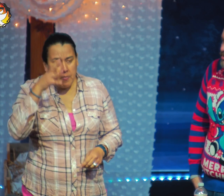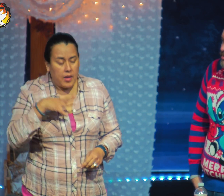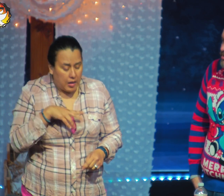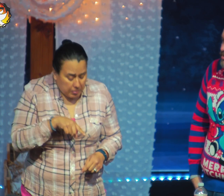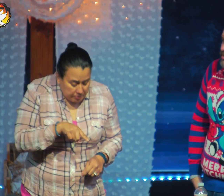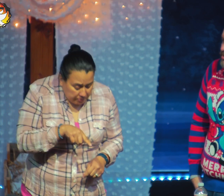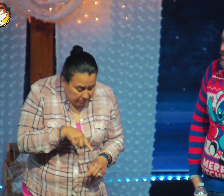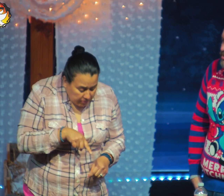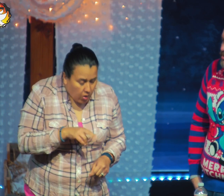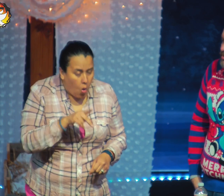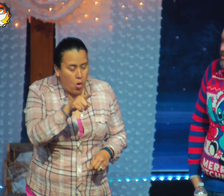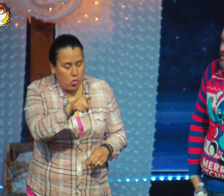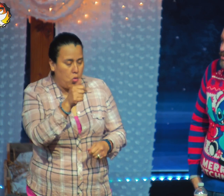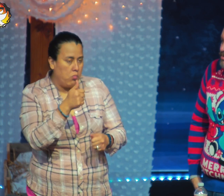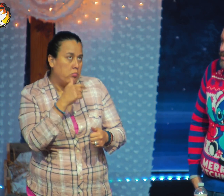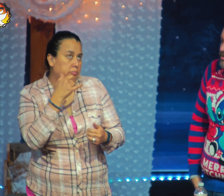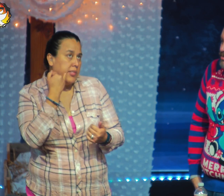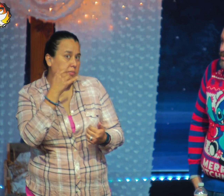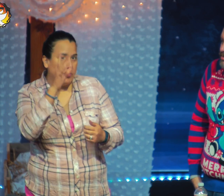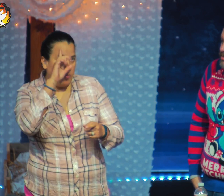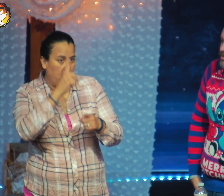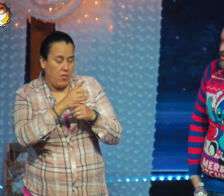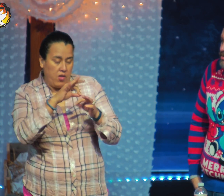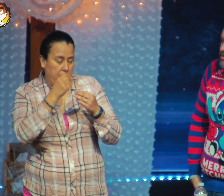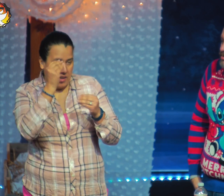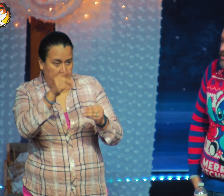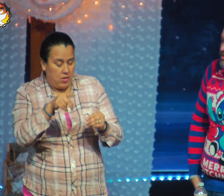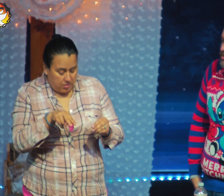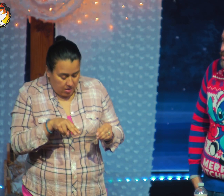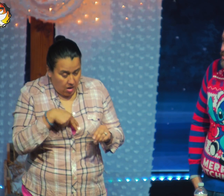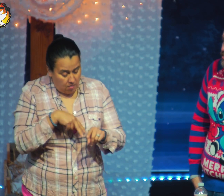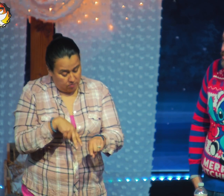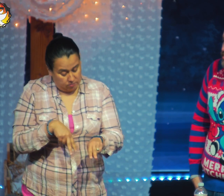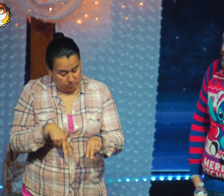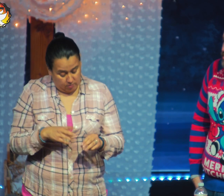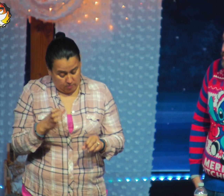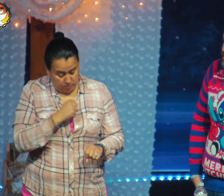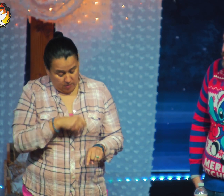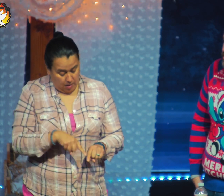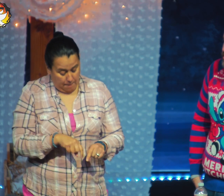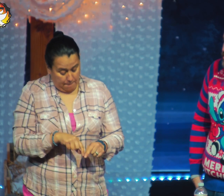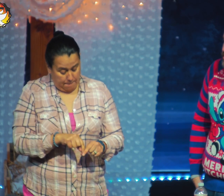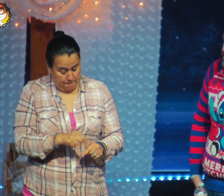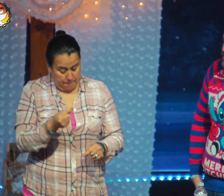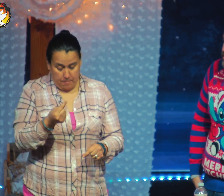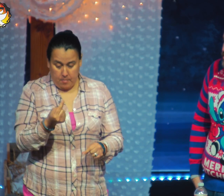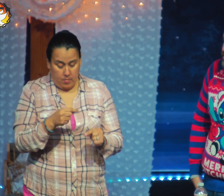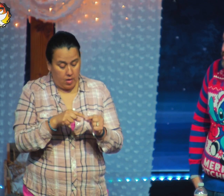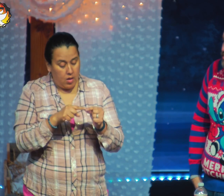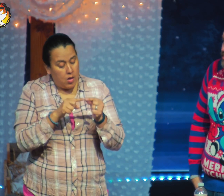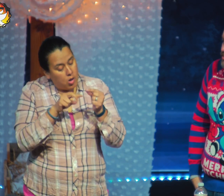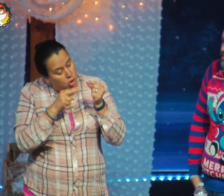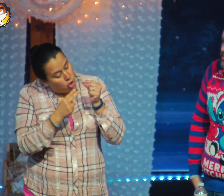F2, all the different letters and number combinations. And then when something goes out or the screen goes out and you go to the